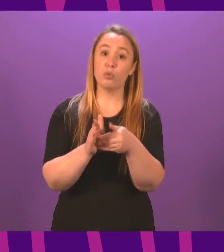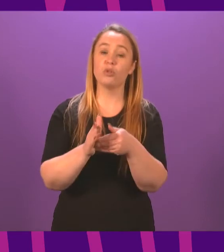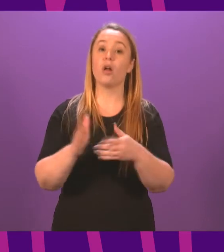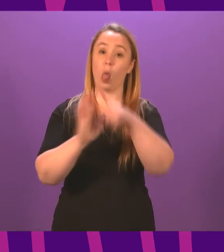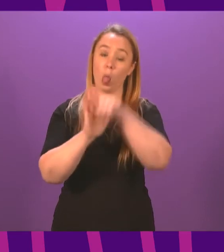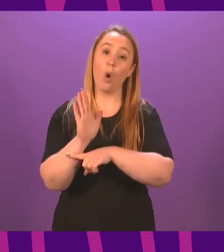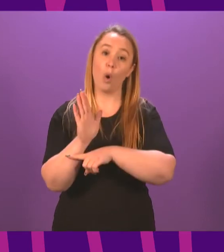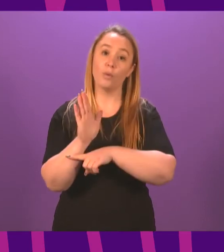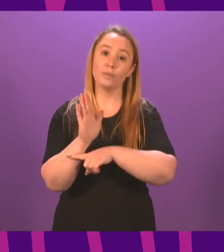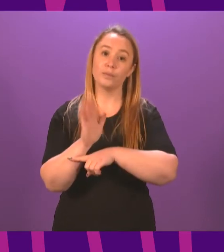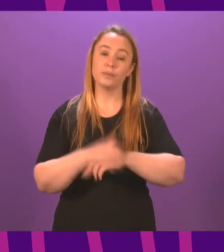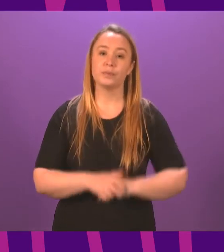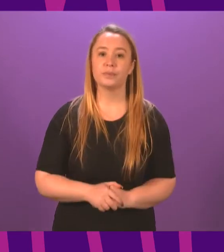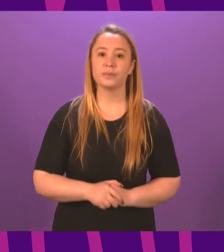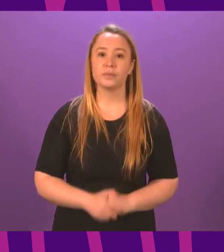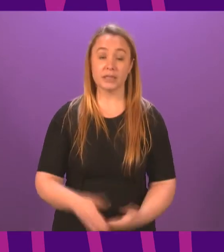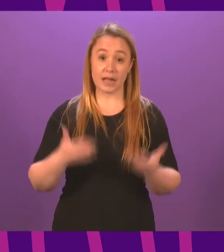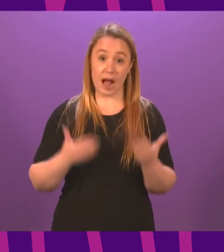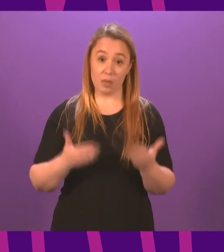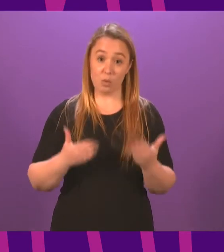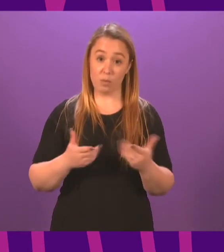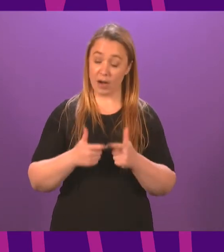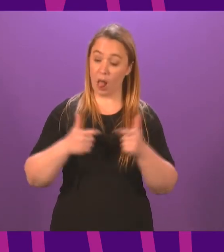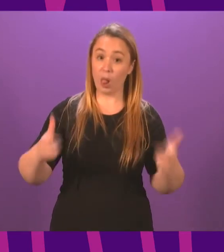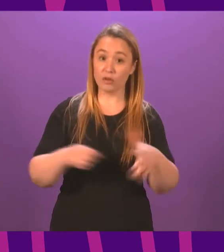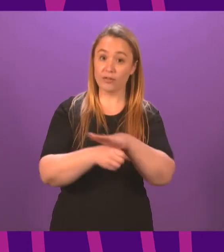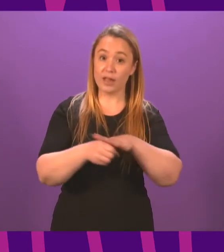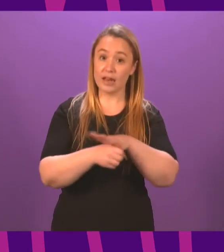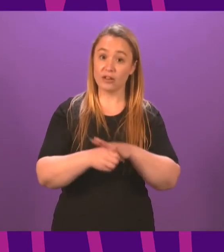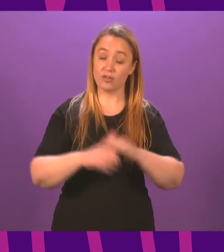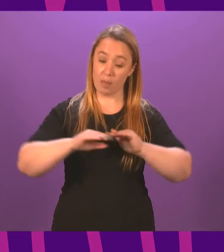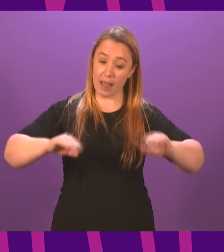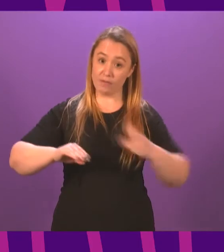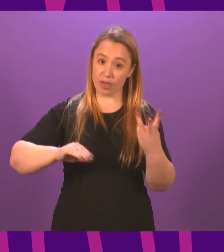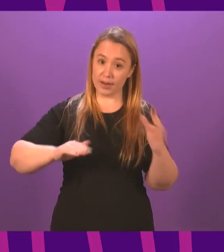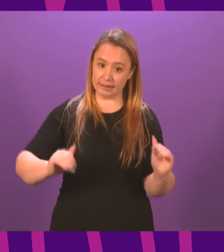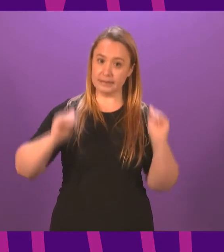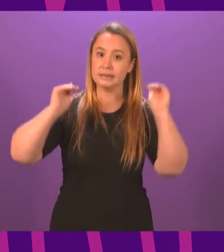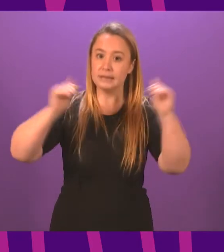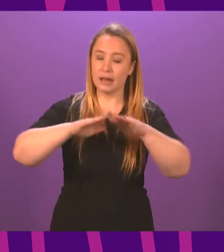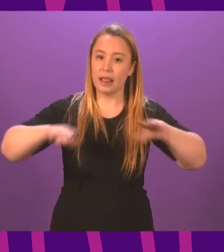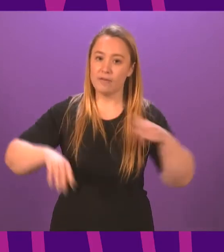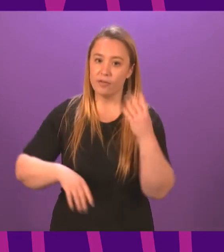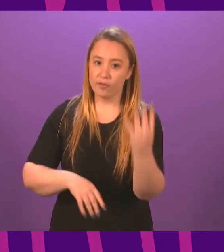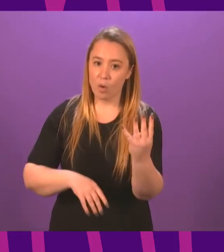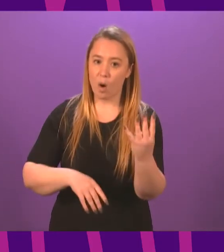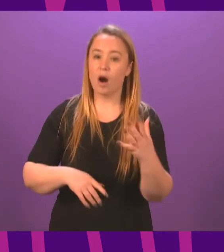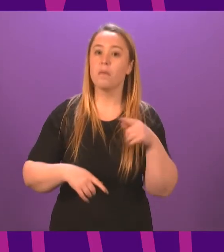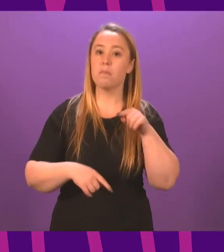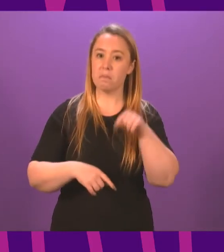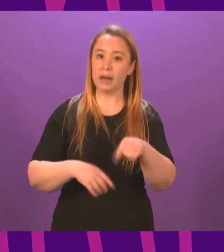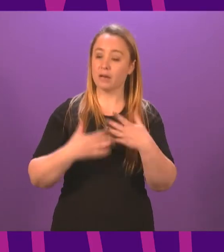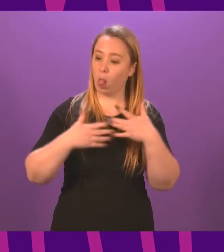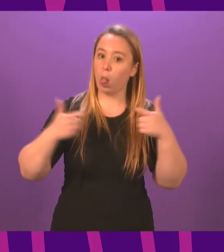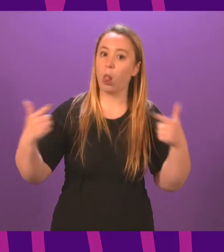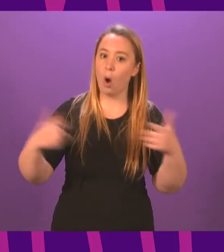also worth remembering at this juncture that many of the areas that moved from level 3 to 4 have been living under restrictions for a long time